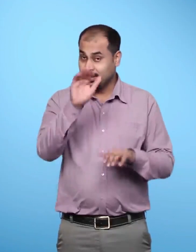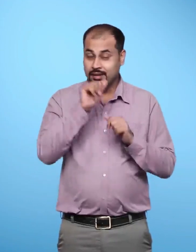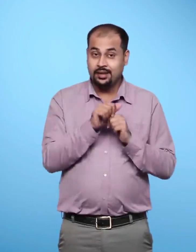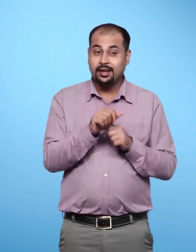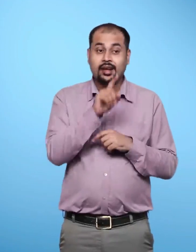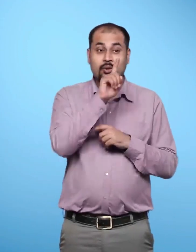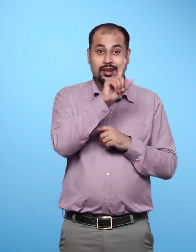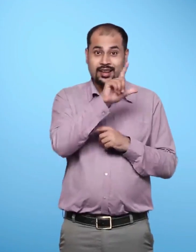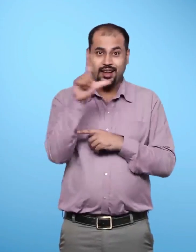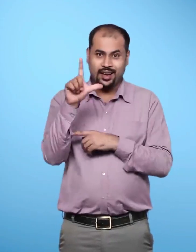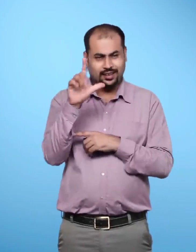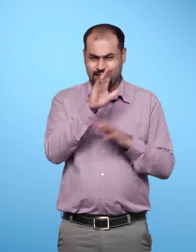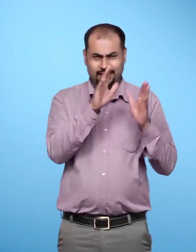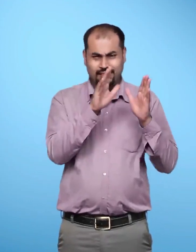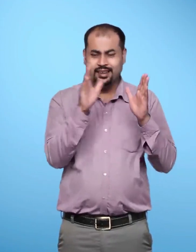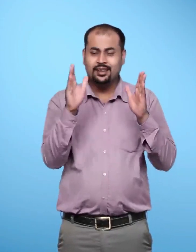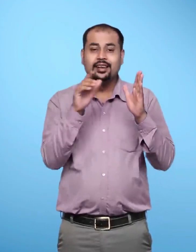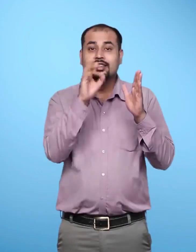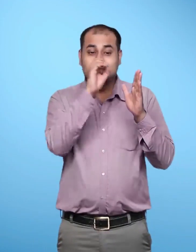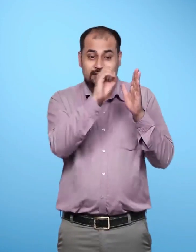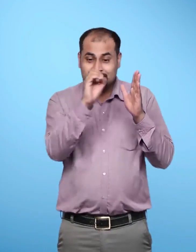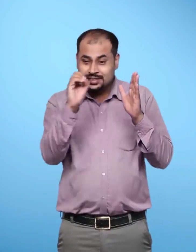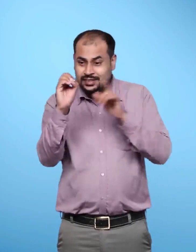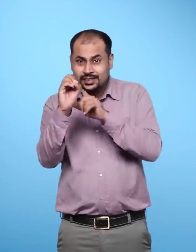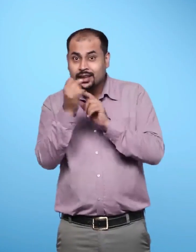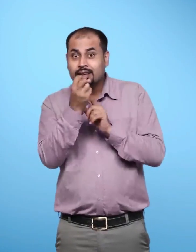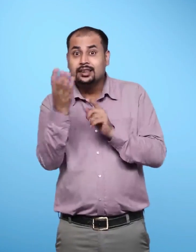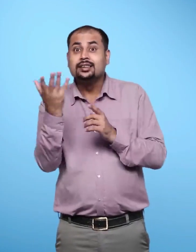So, how many zeros are there in the number 1 lakh?